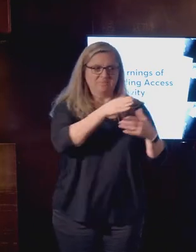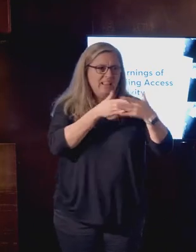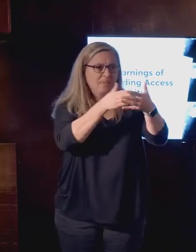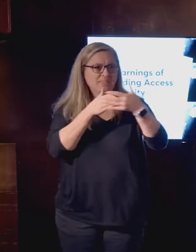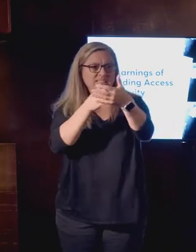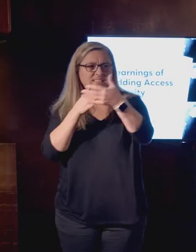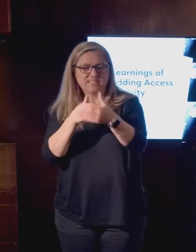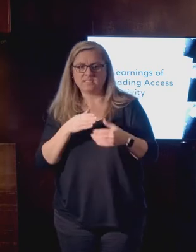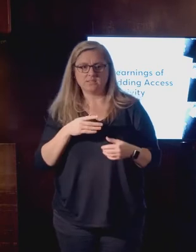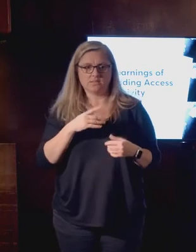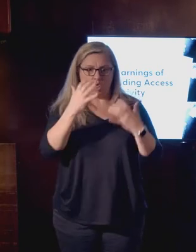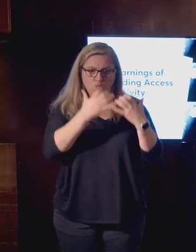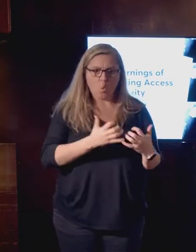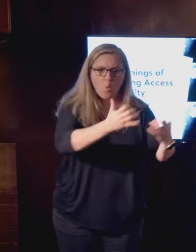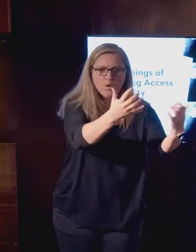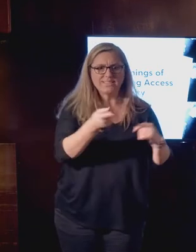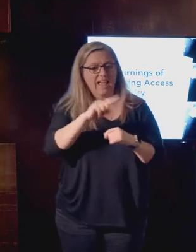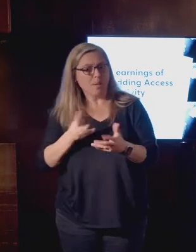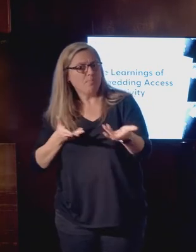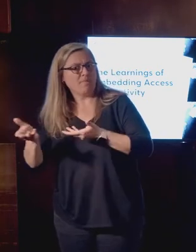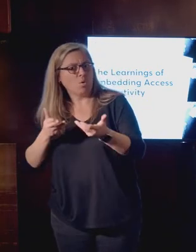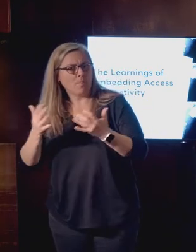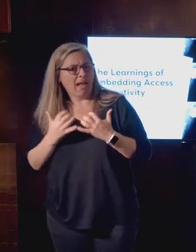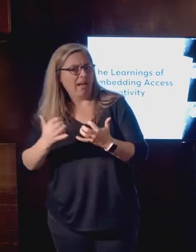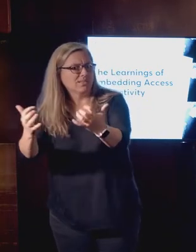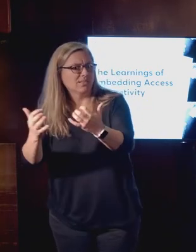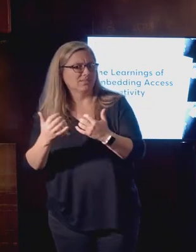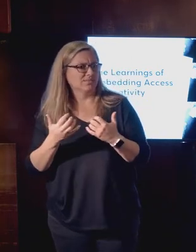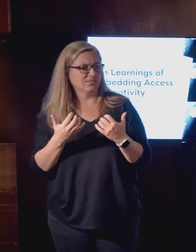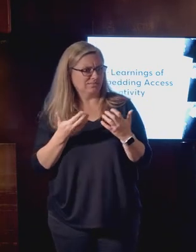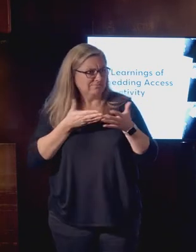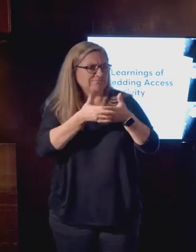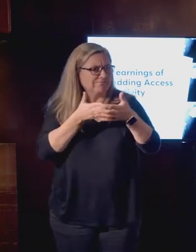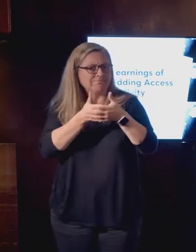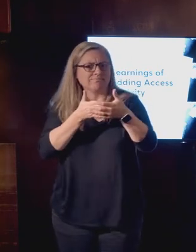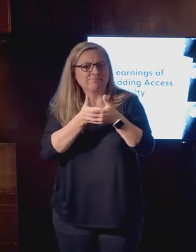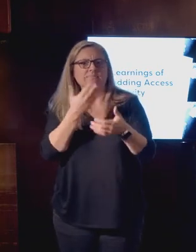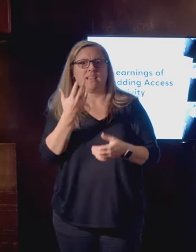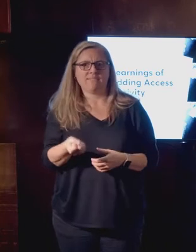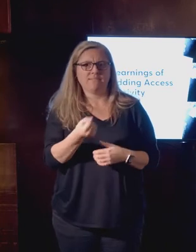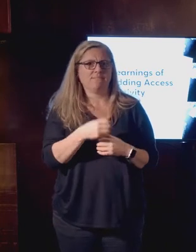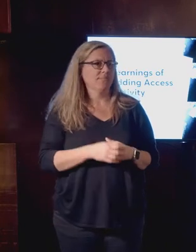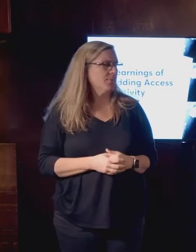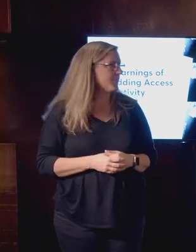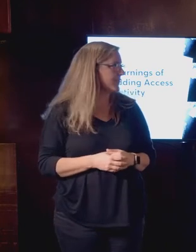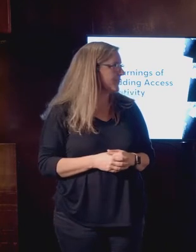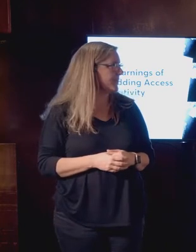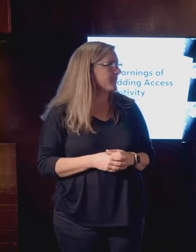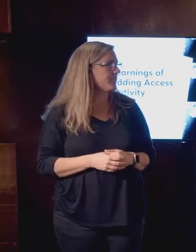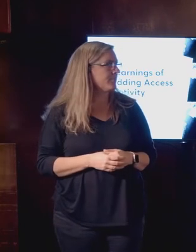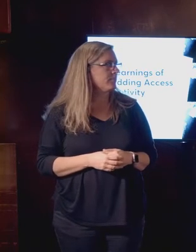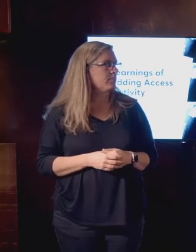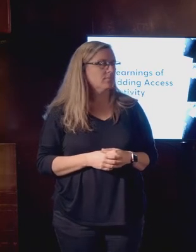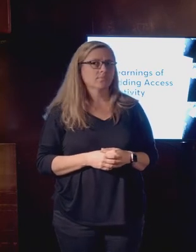people's audience access, but also performer access. So, yeah, and then I think about how those